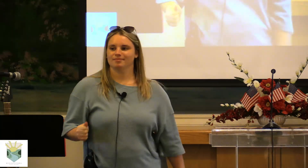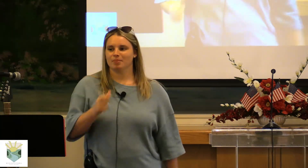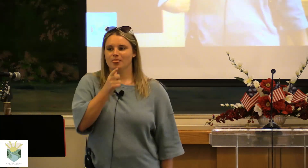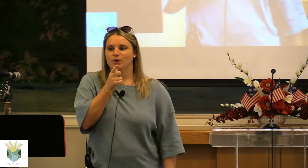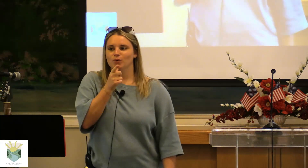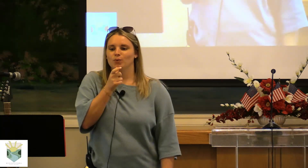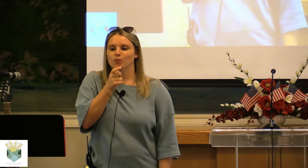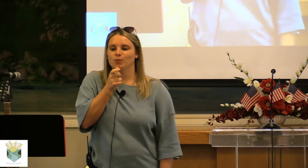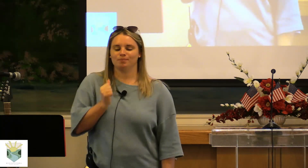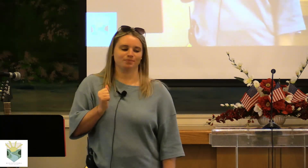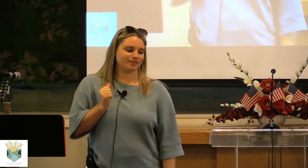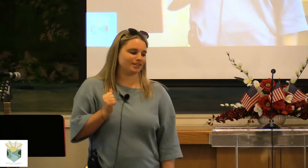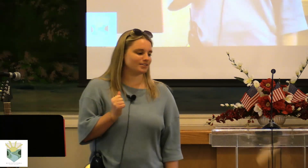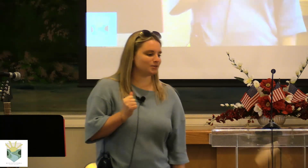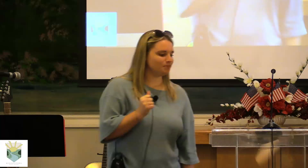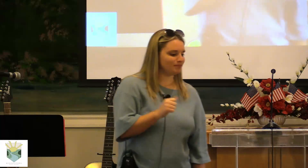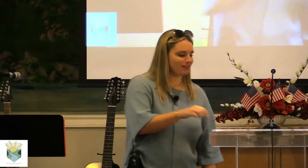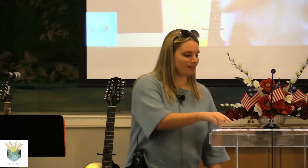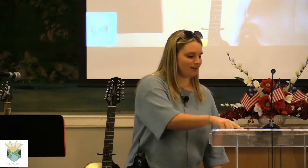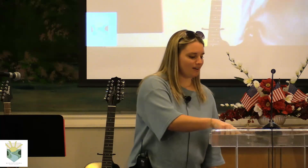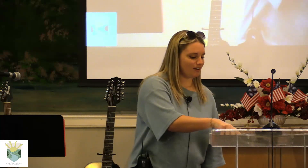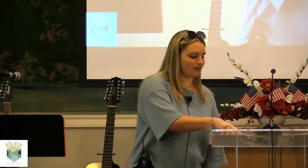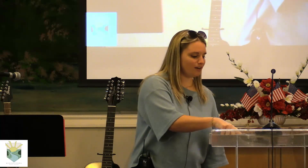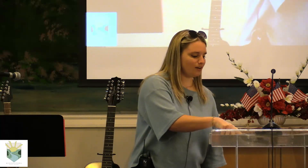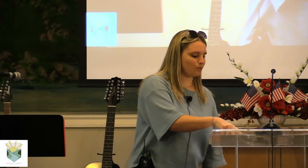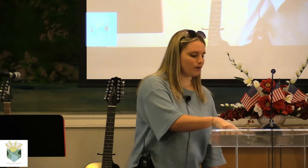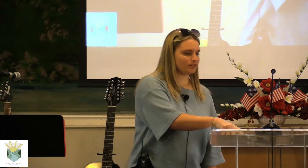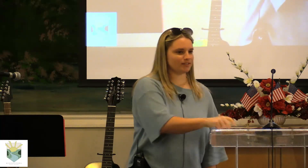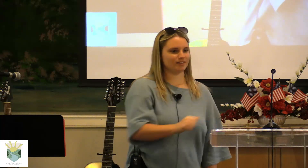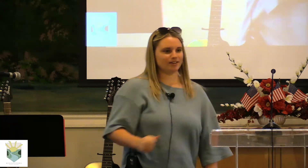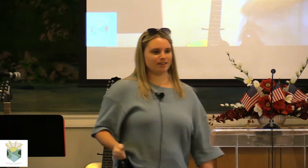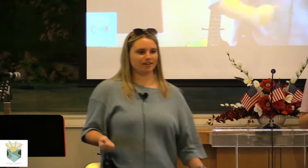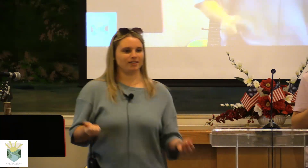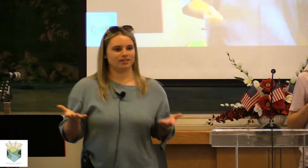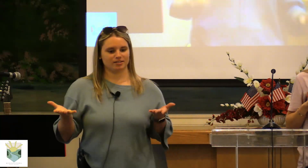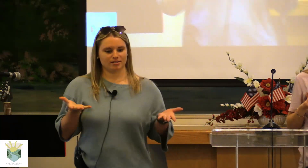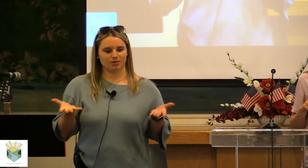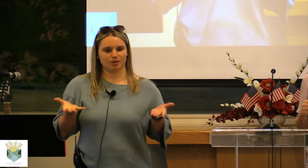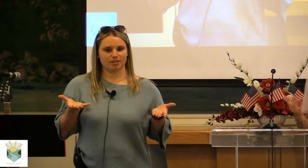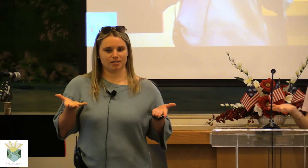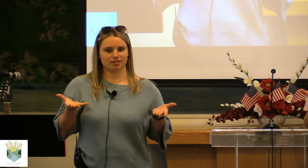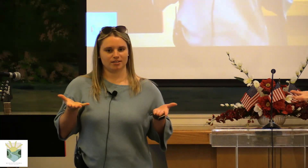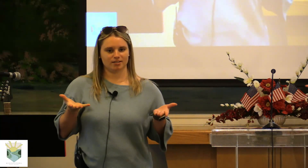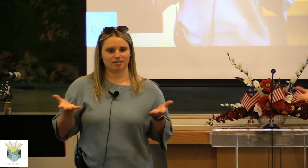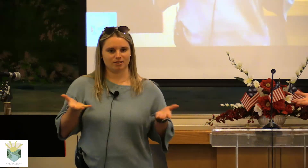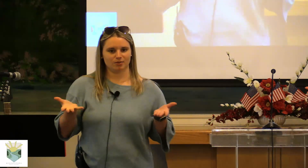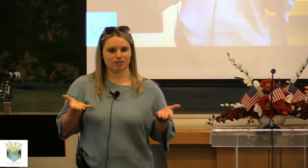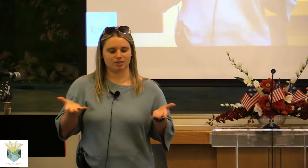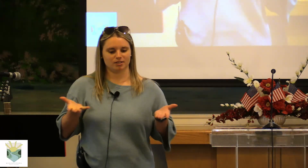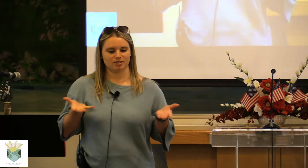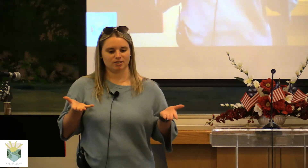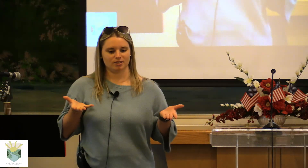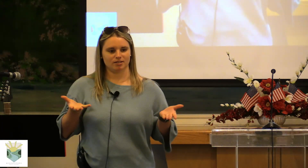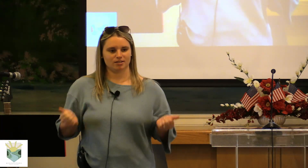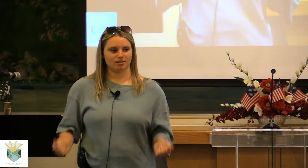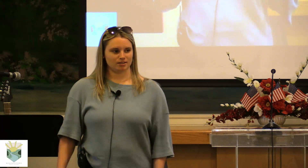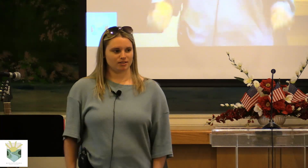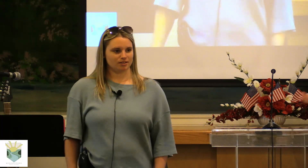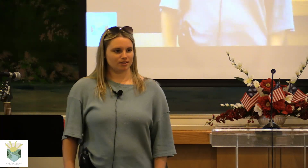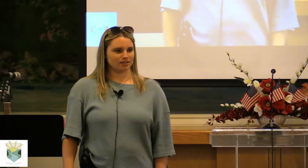So that's who. What is what? What? I'd be saying that a lot.